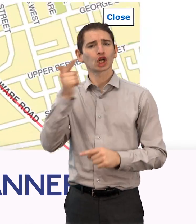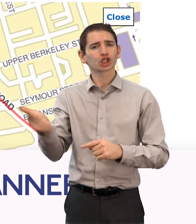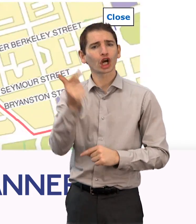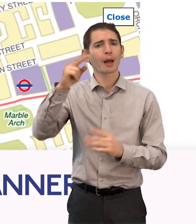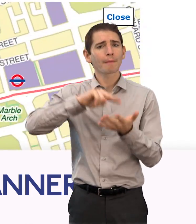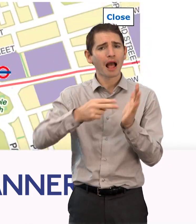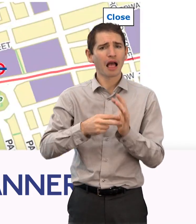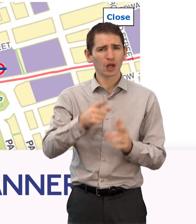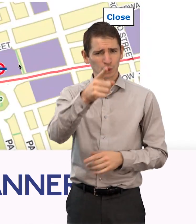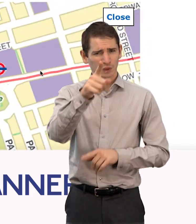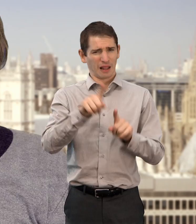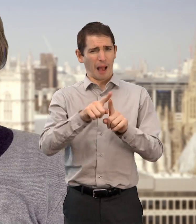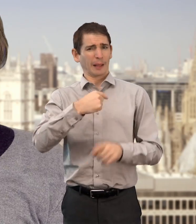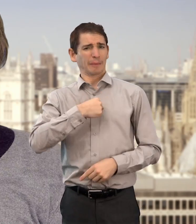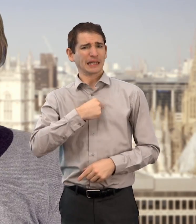destination.